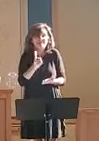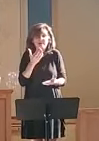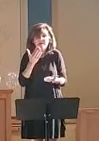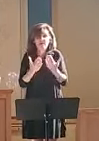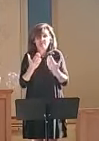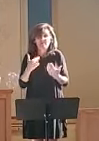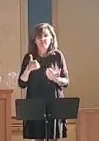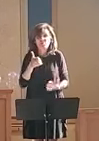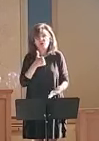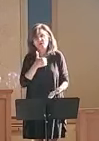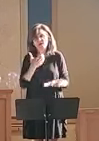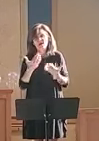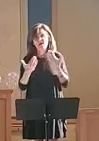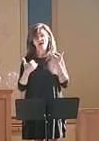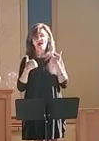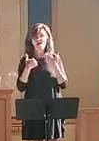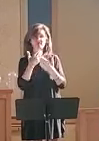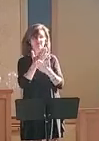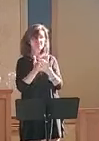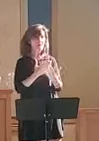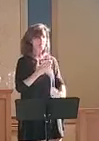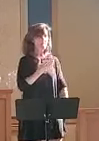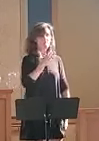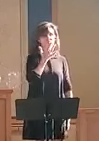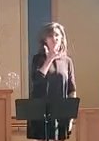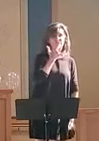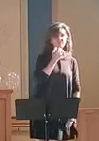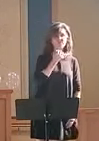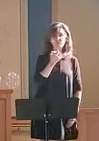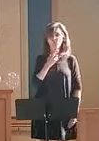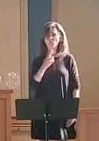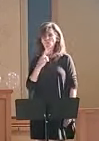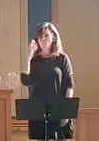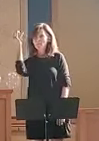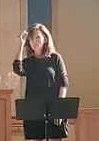make it a preference or an opinion